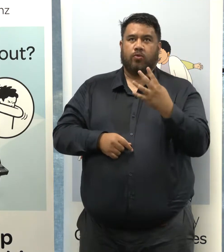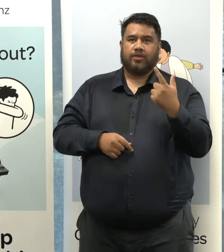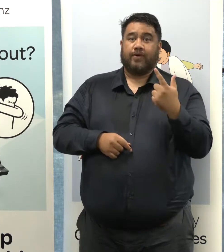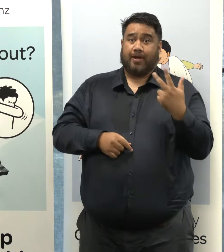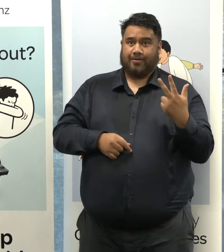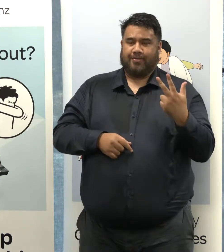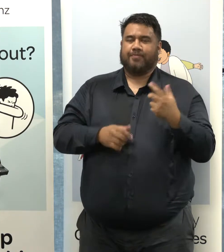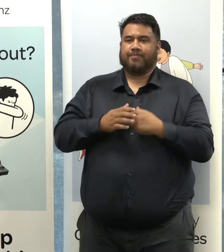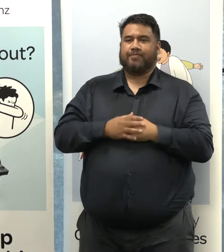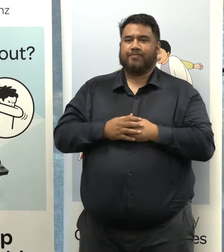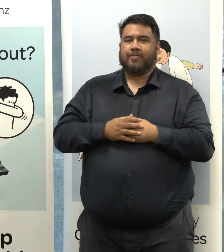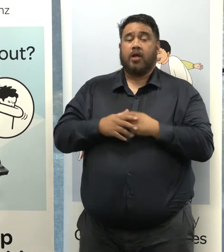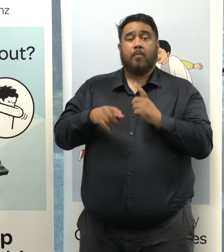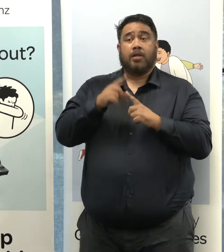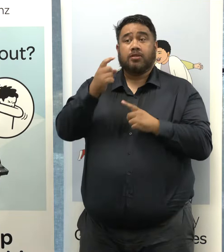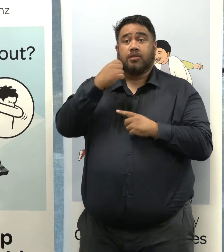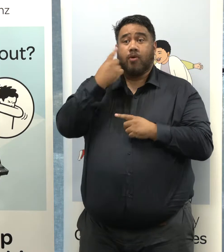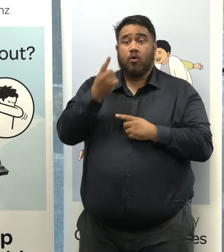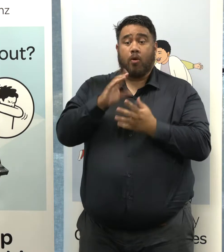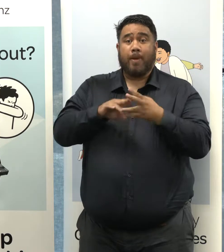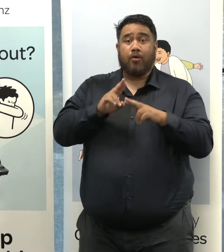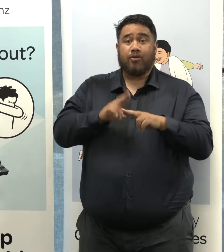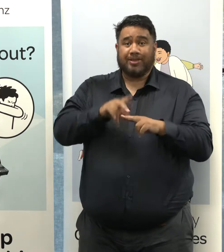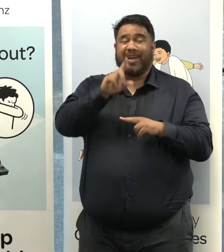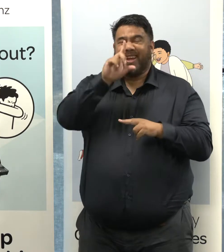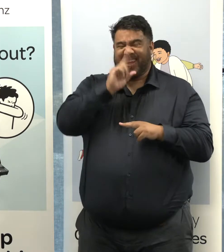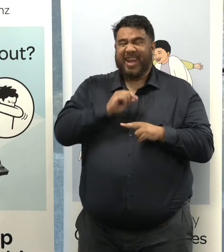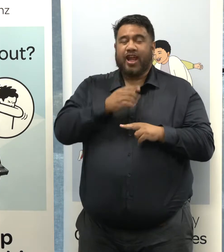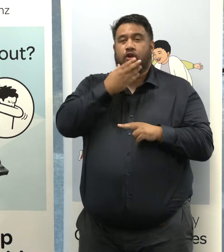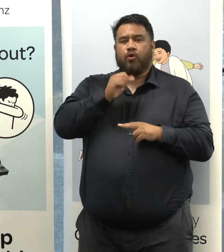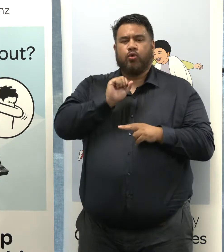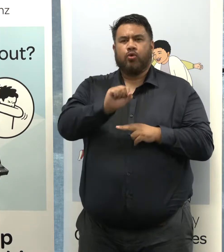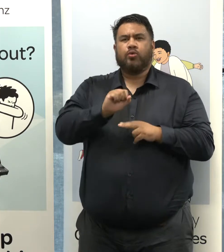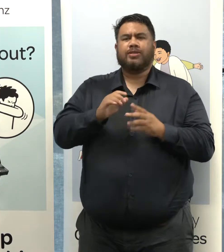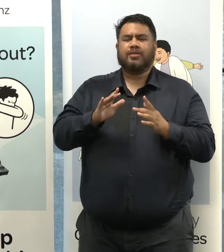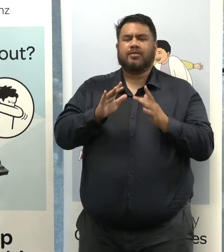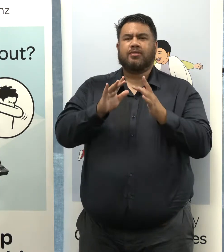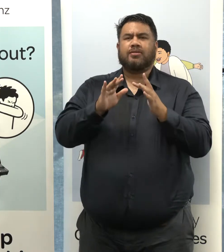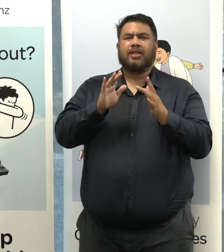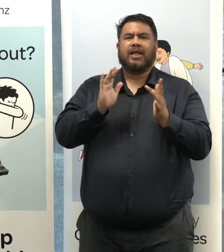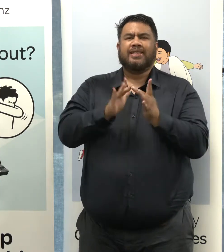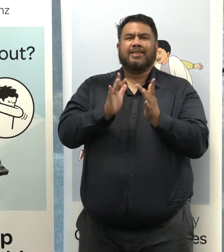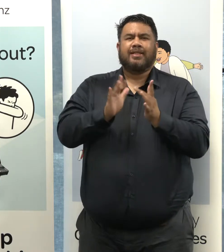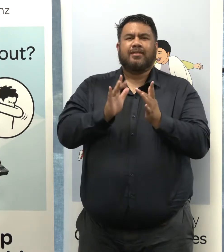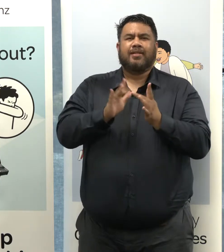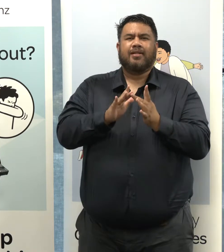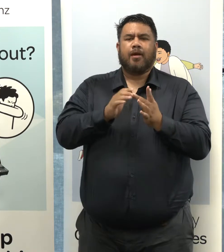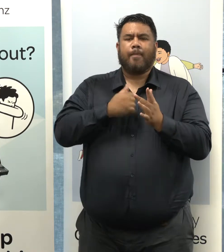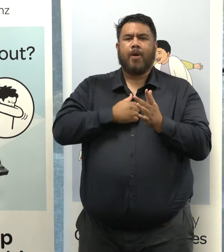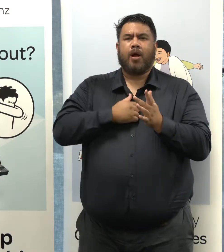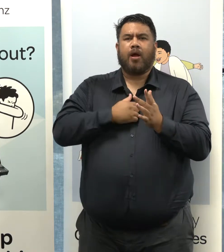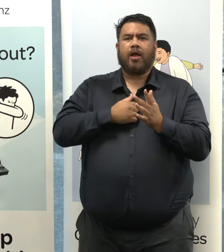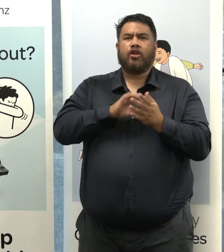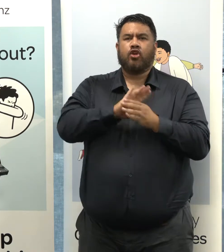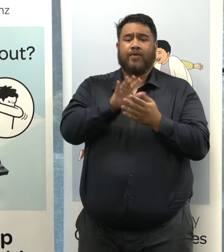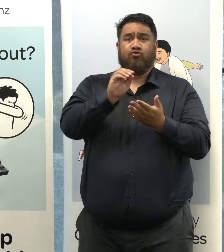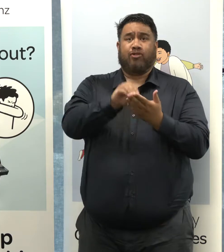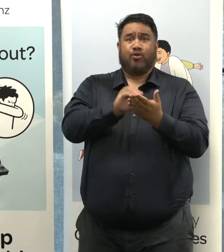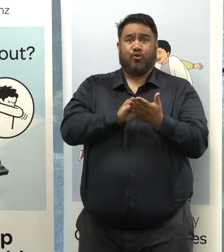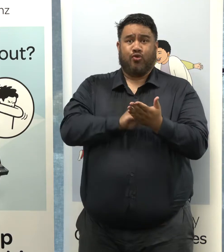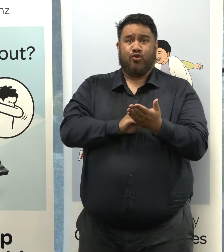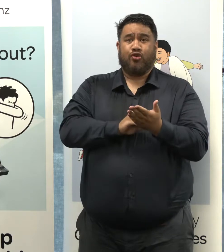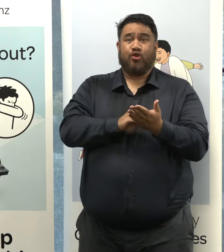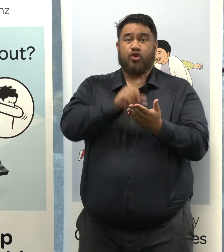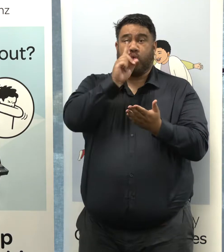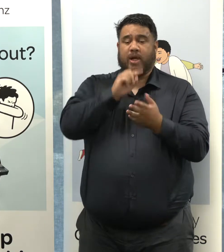tomorrow, parents and caregivers will be able to report test results for children 12 and under and other family members through